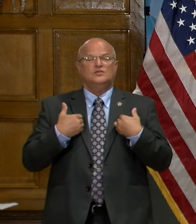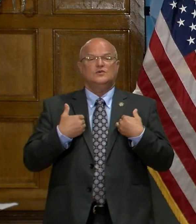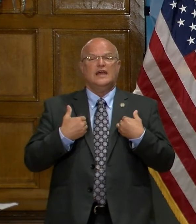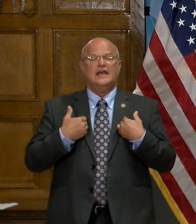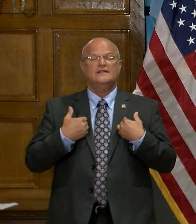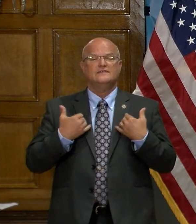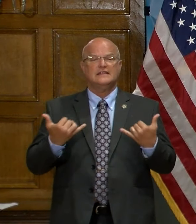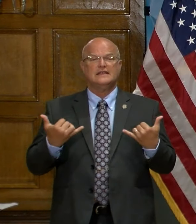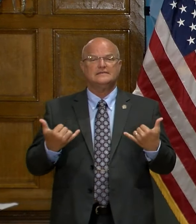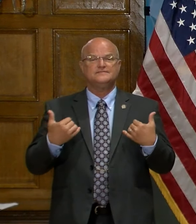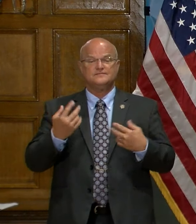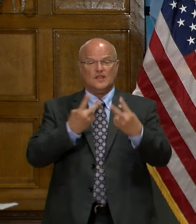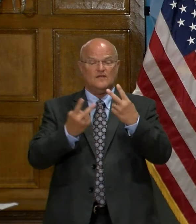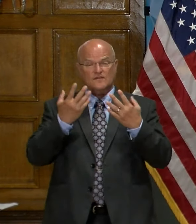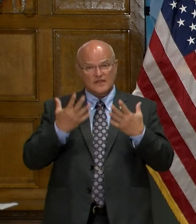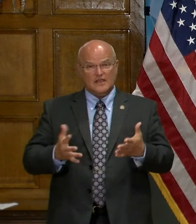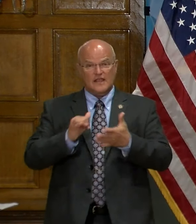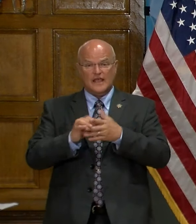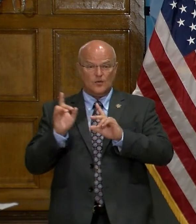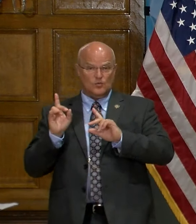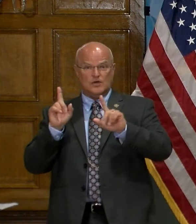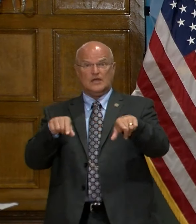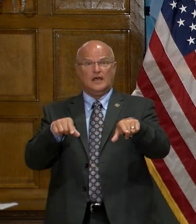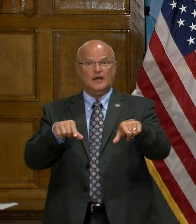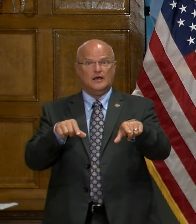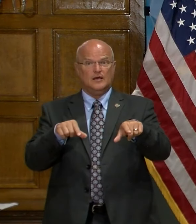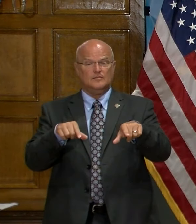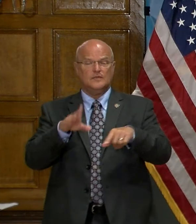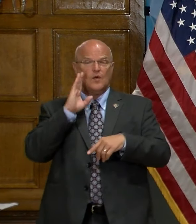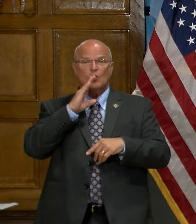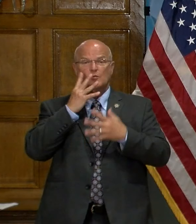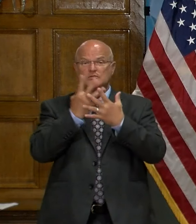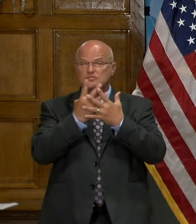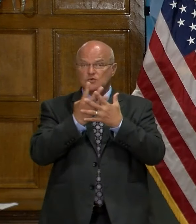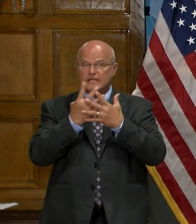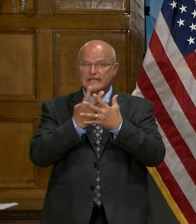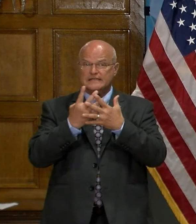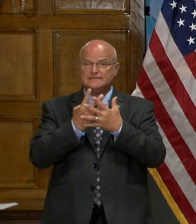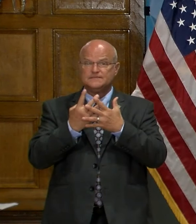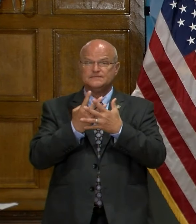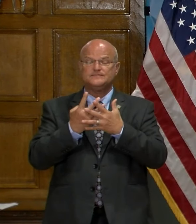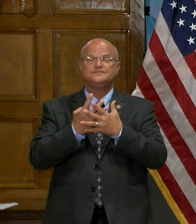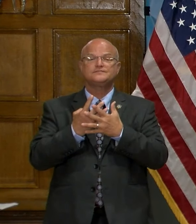have visitors that will come. They will be screened.